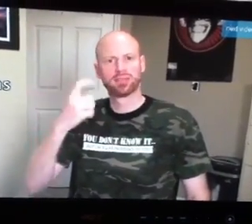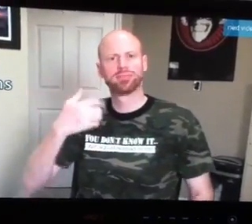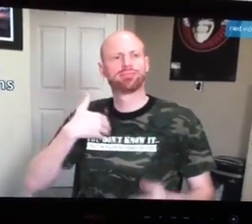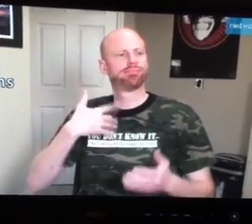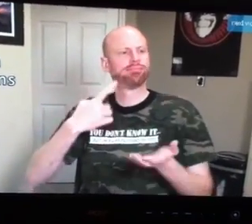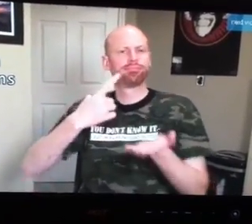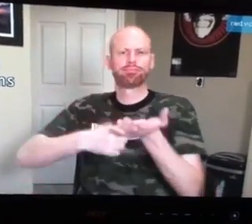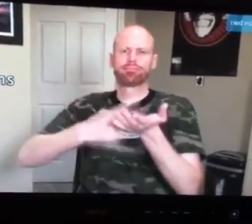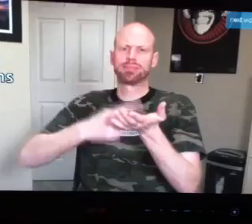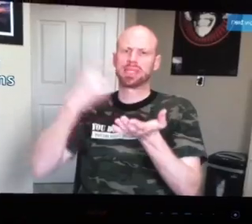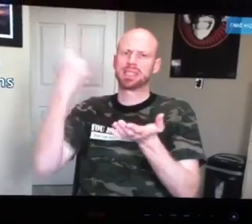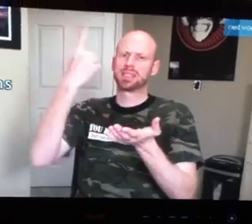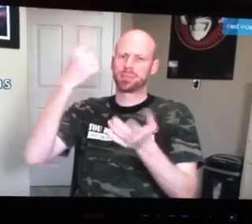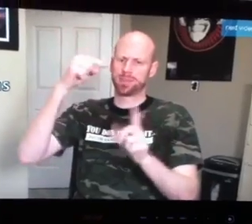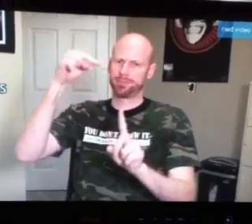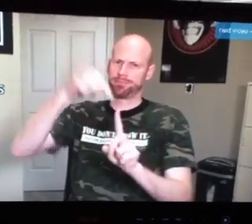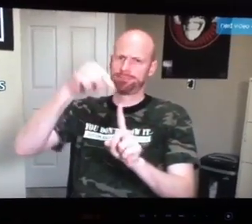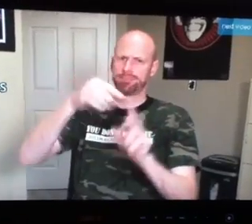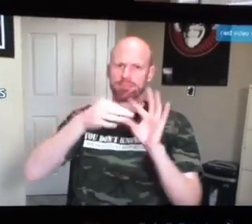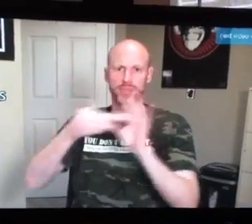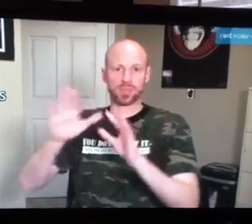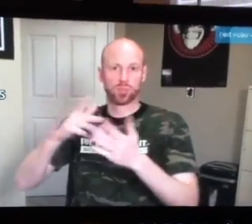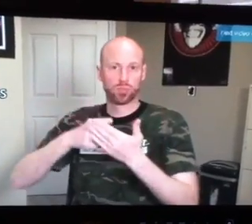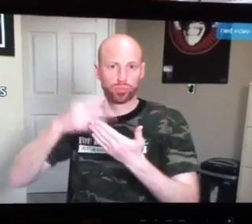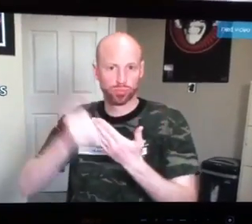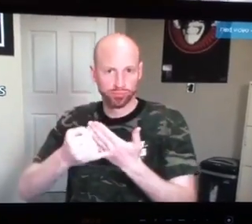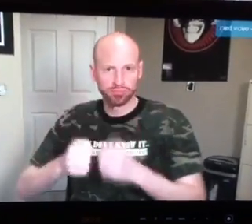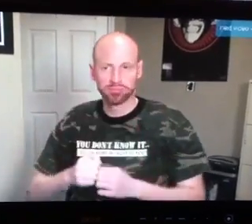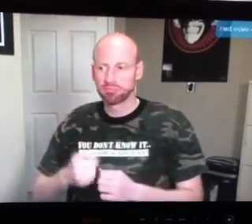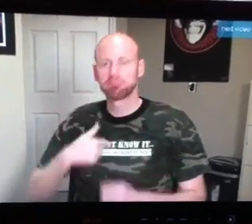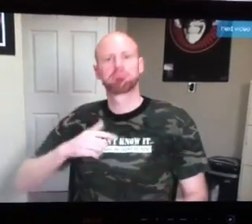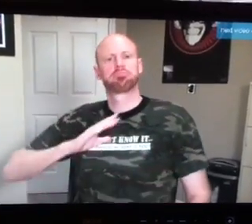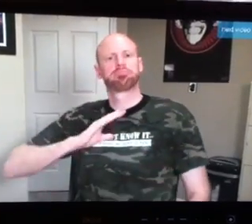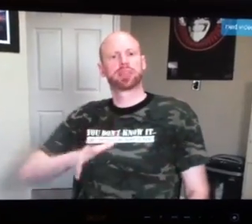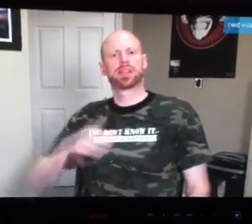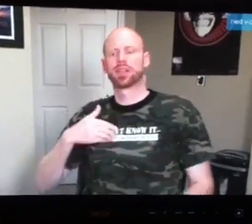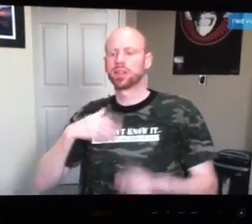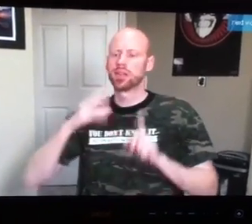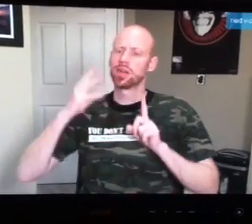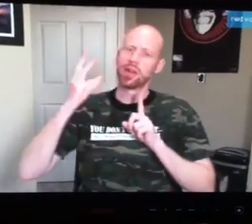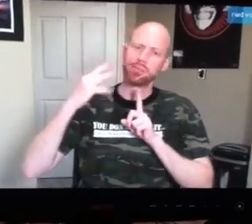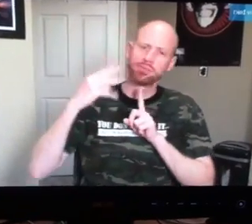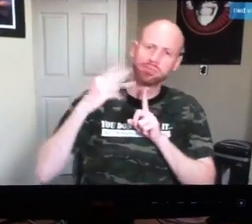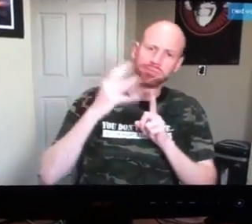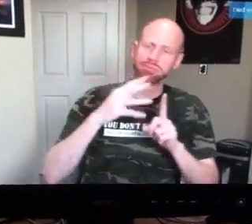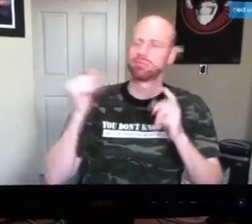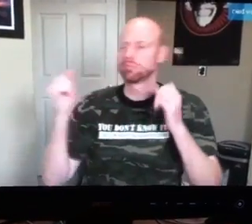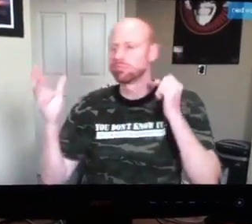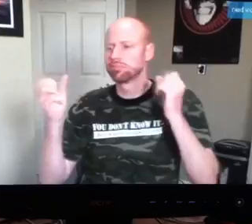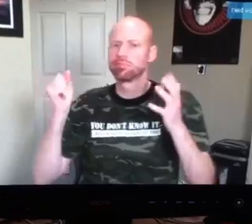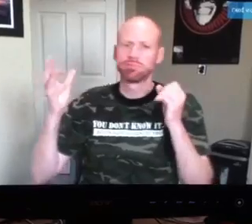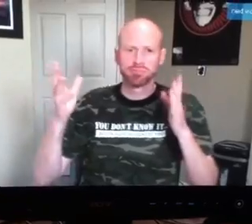named Ron, and he asked me to discuss something related to his project. So I said that was fine, and we